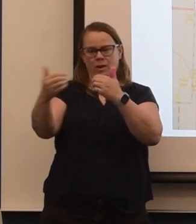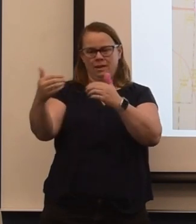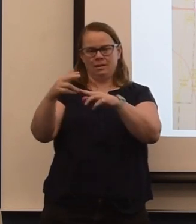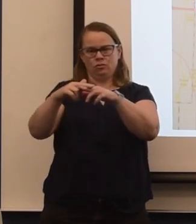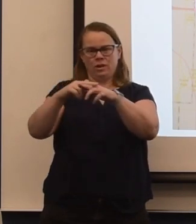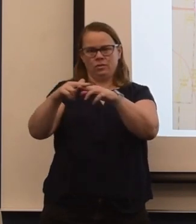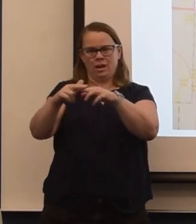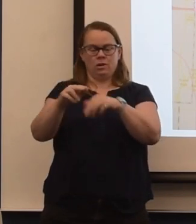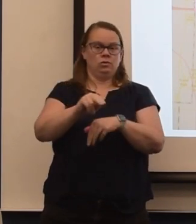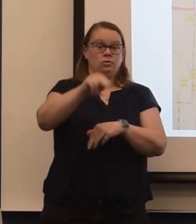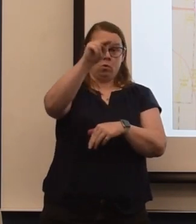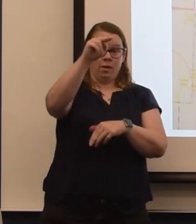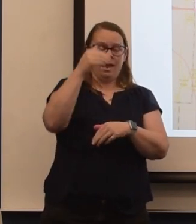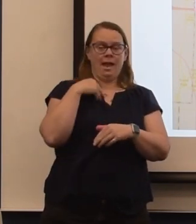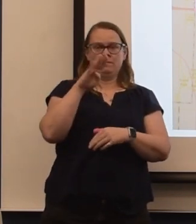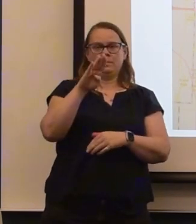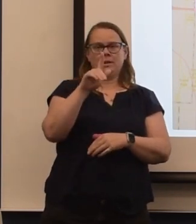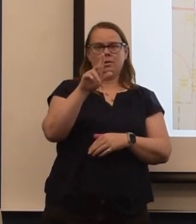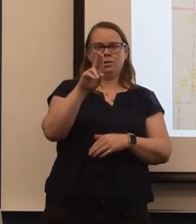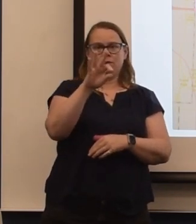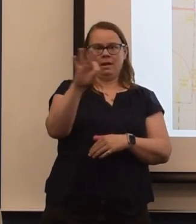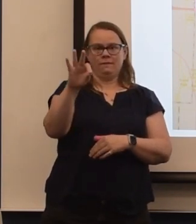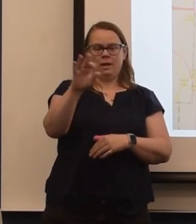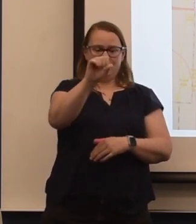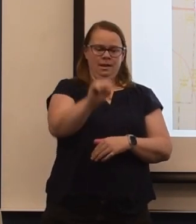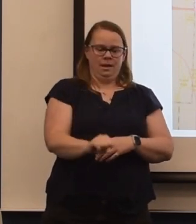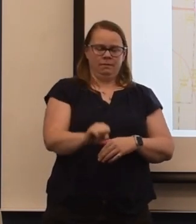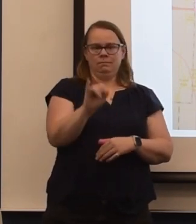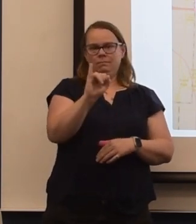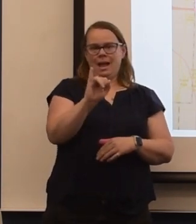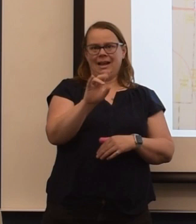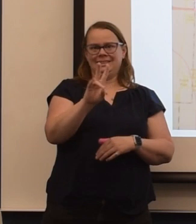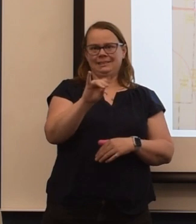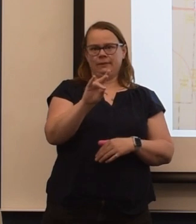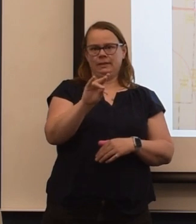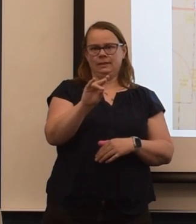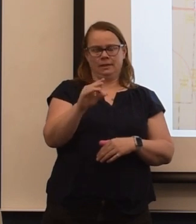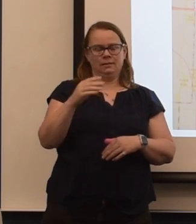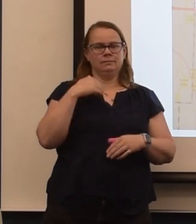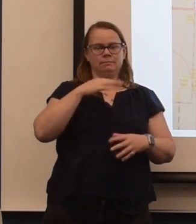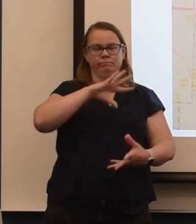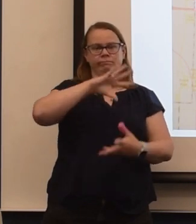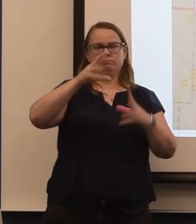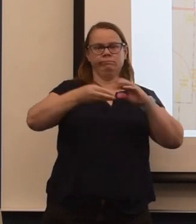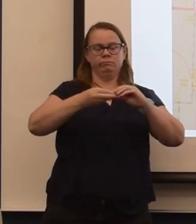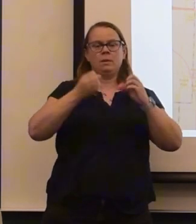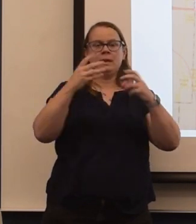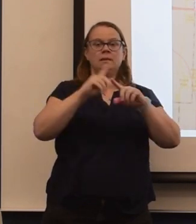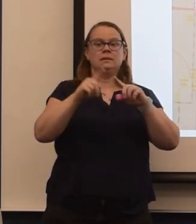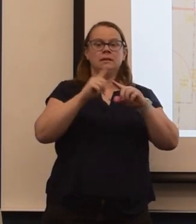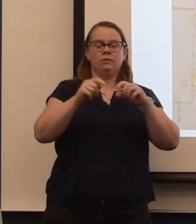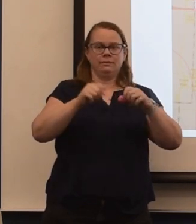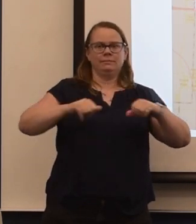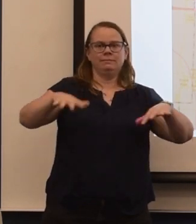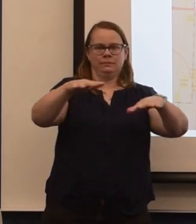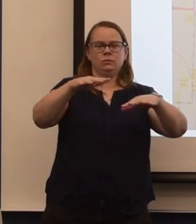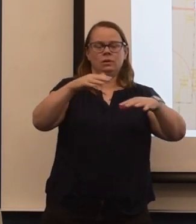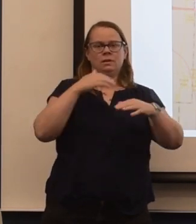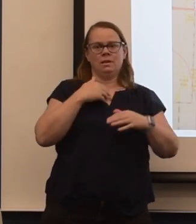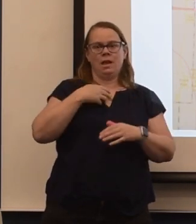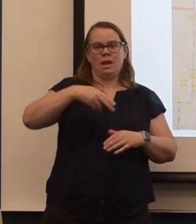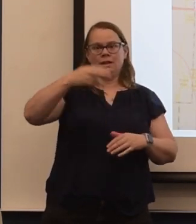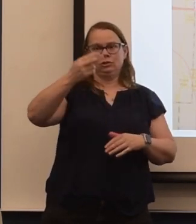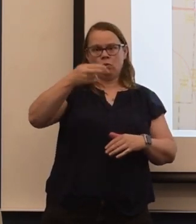then on the northern end we have the Bluffs, and on the southern end we have I-70. And this encompasses several different neighborhoods: the